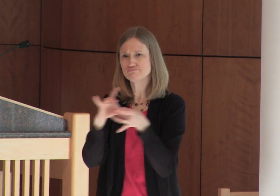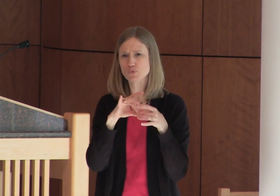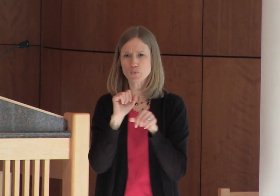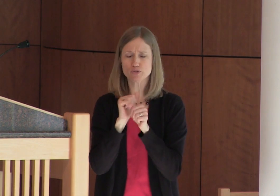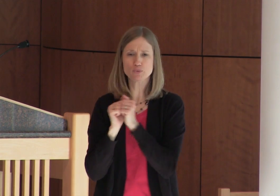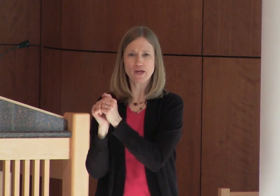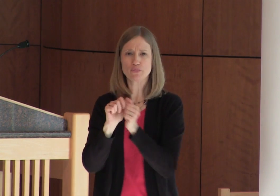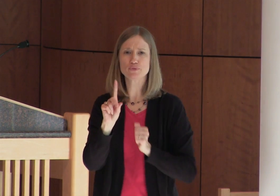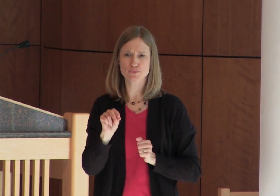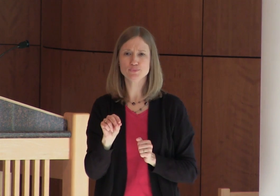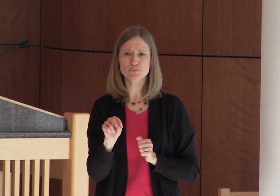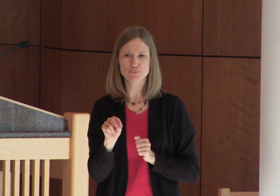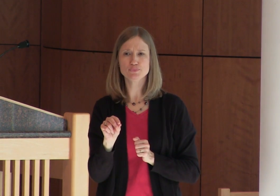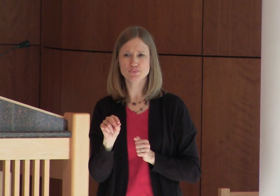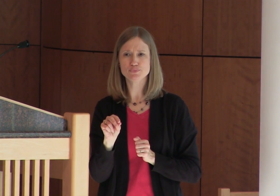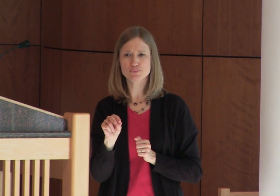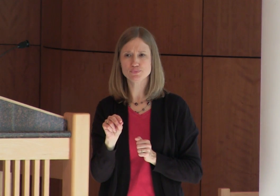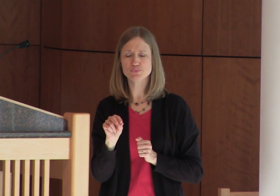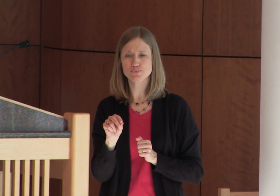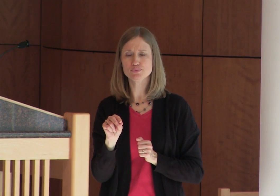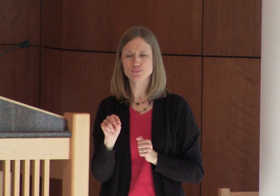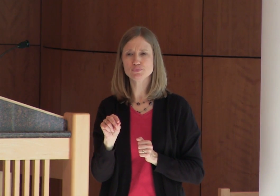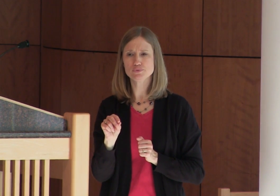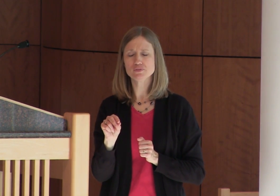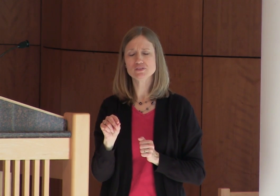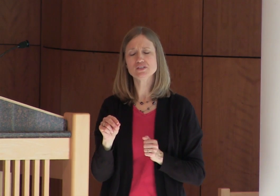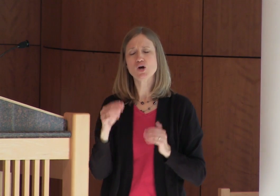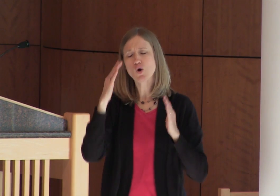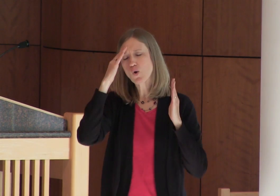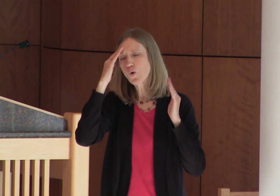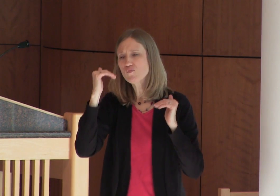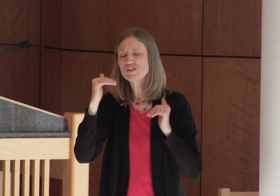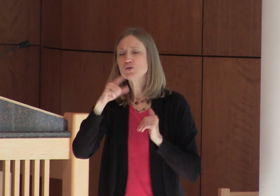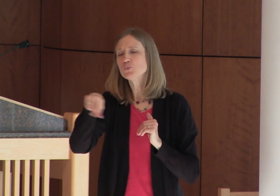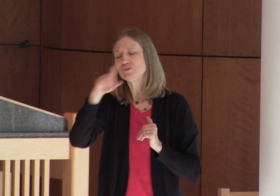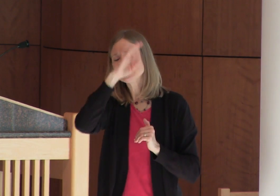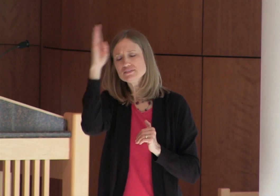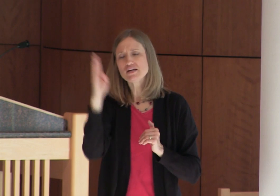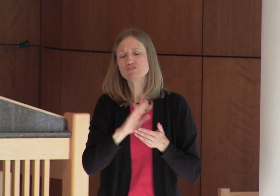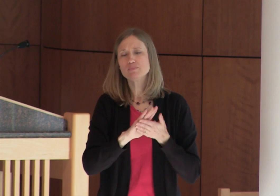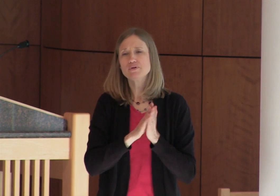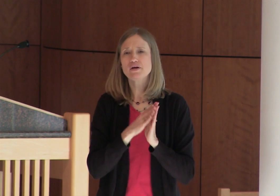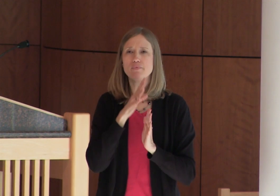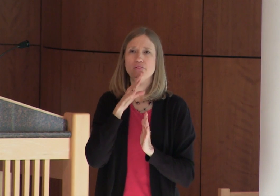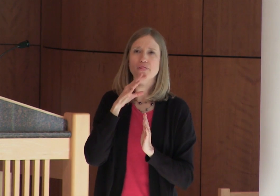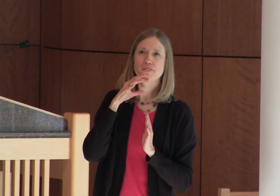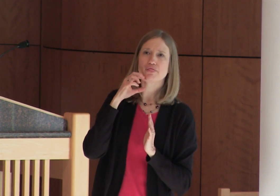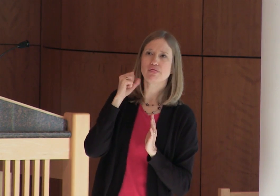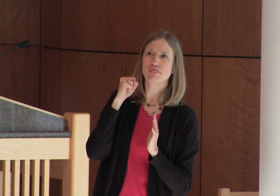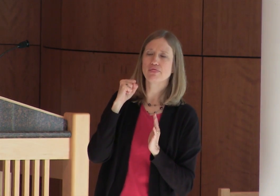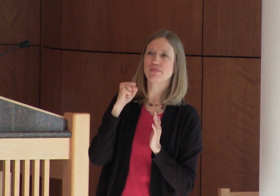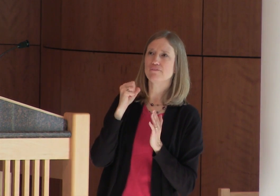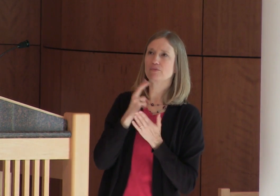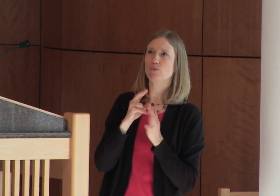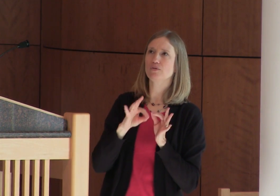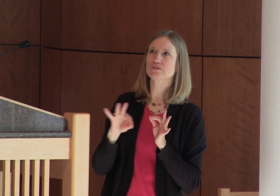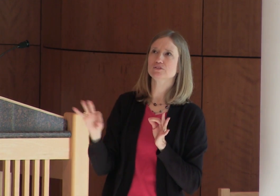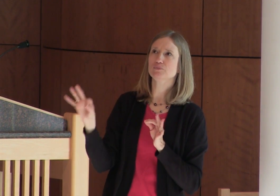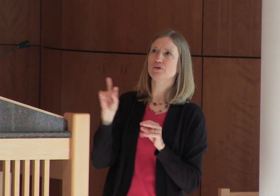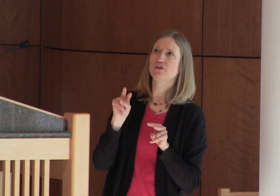And may none of us ever tire of taking joy in watching the Spirit's dreams unfold before our